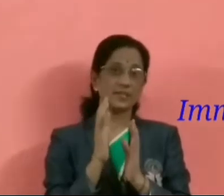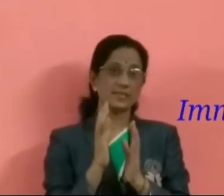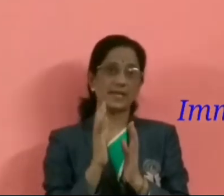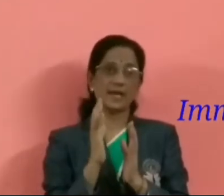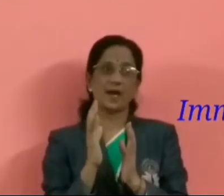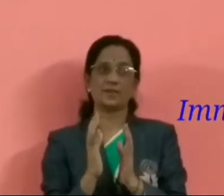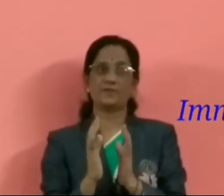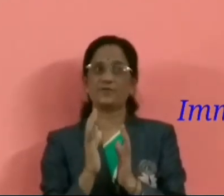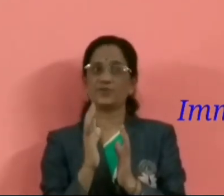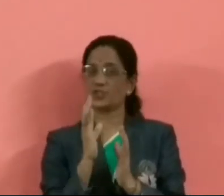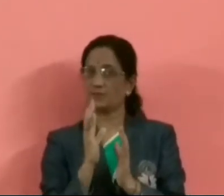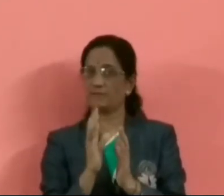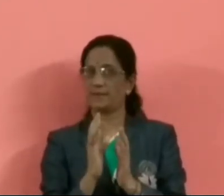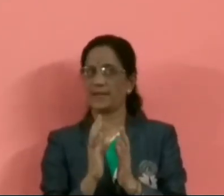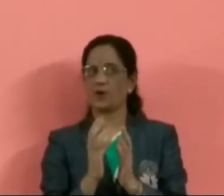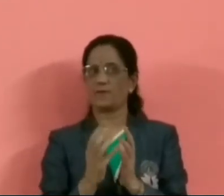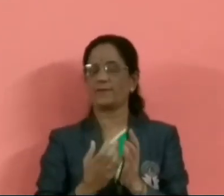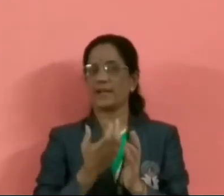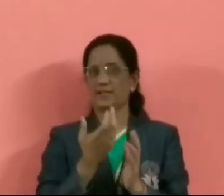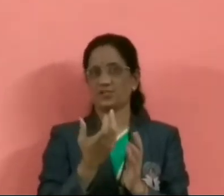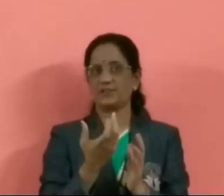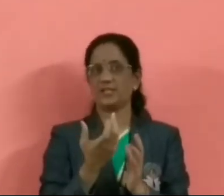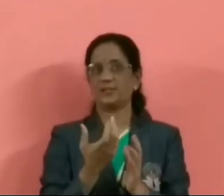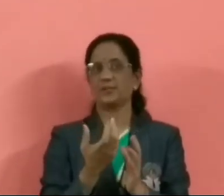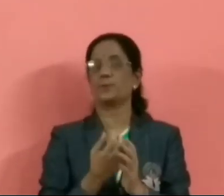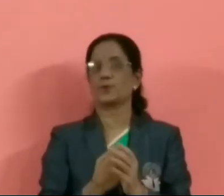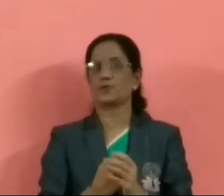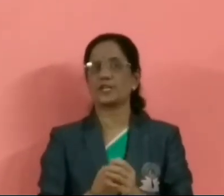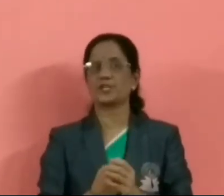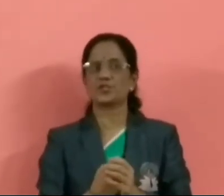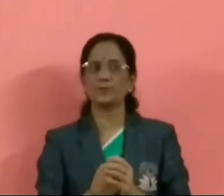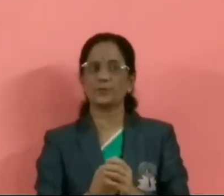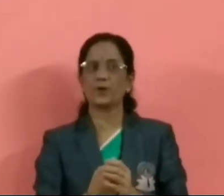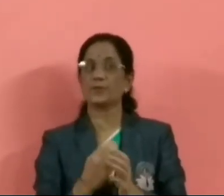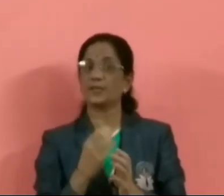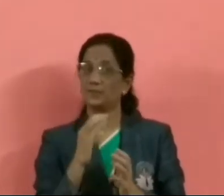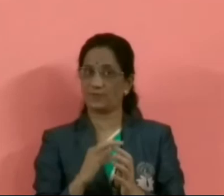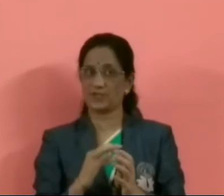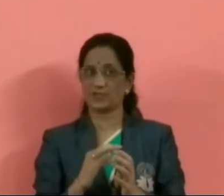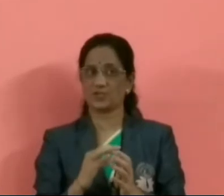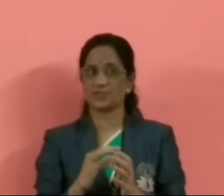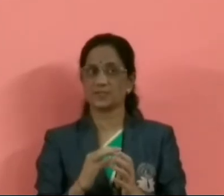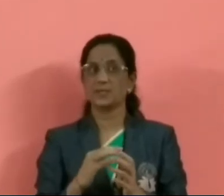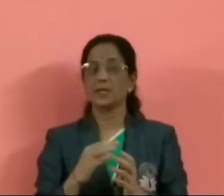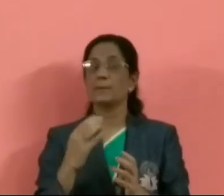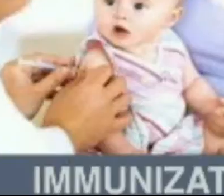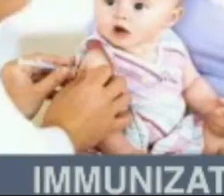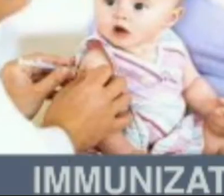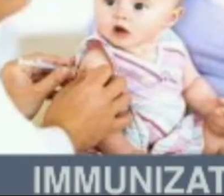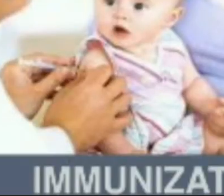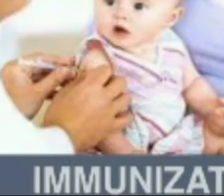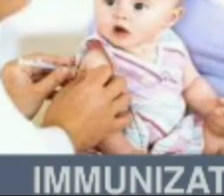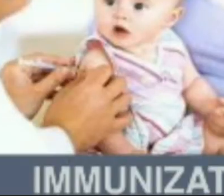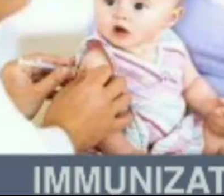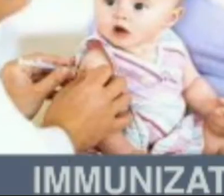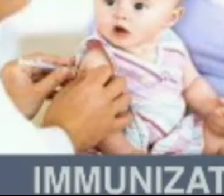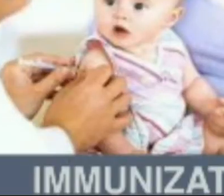an artificial way of achieving the protection from infections by the introduction